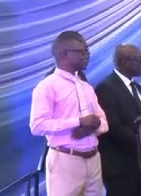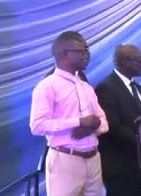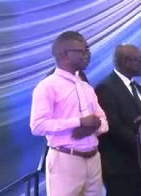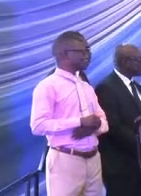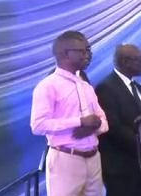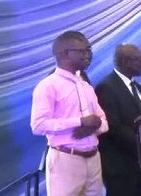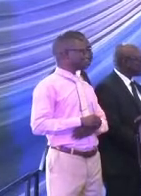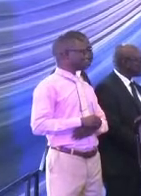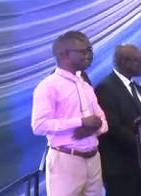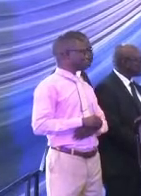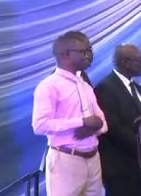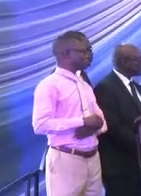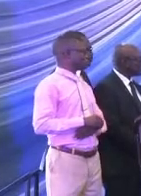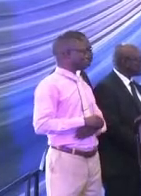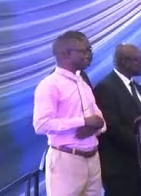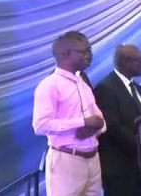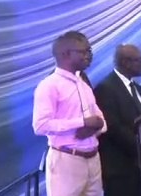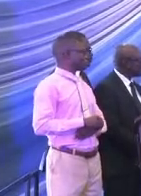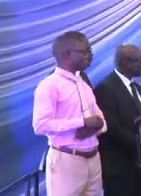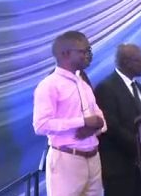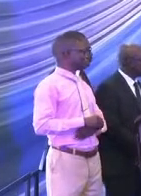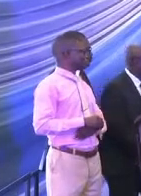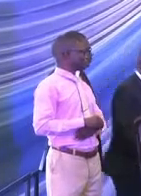Then Emmanuel Ajaji.